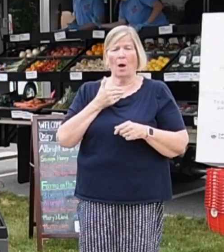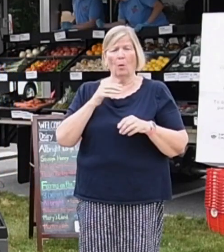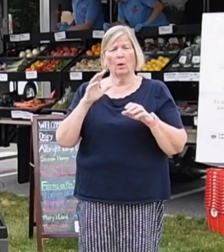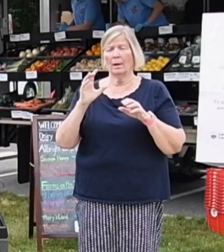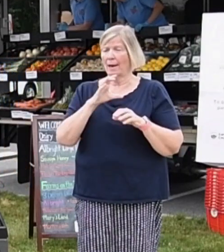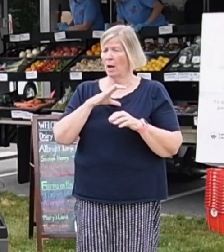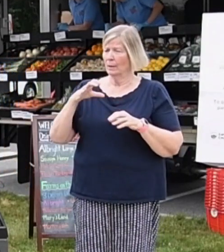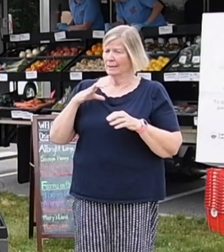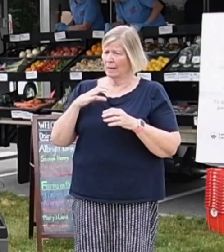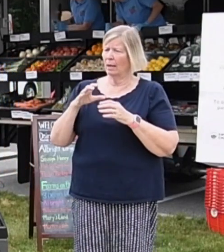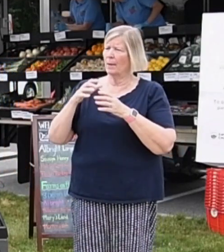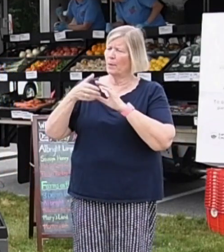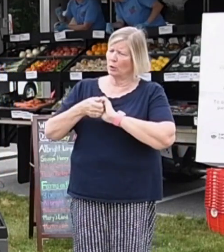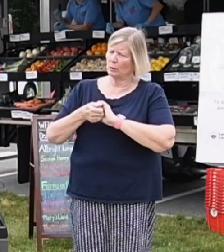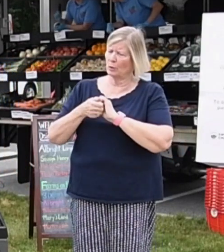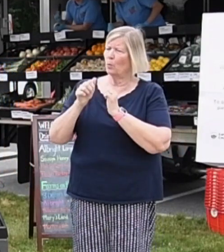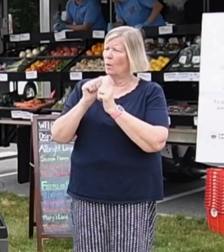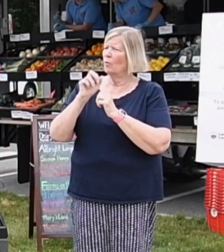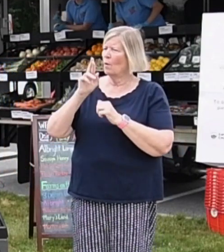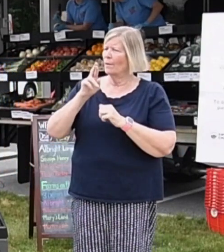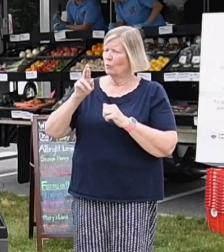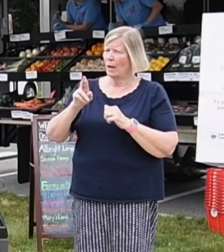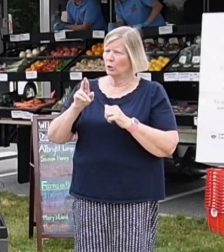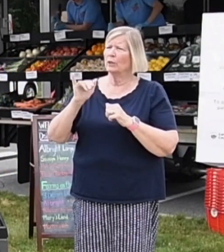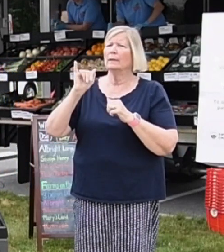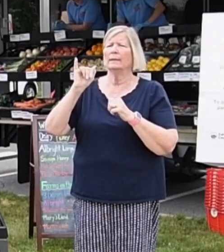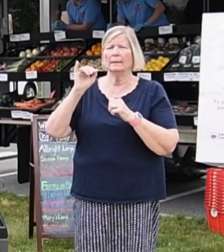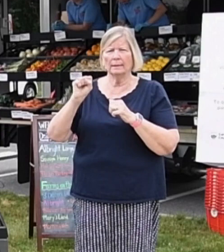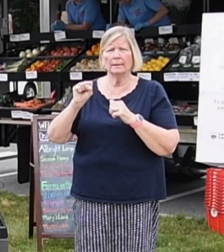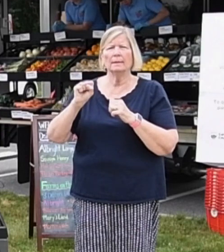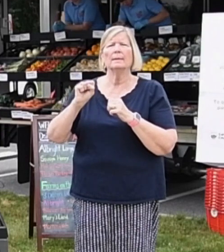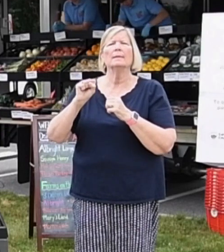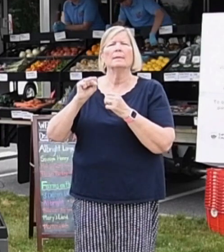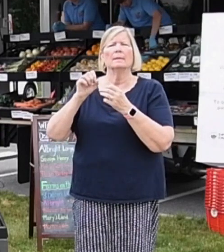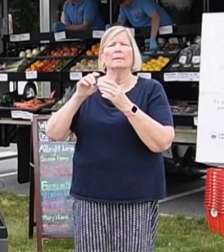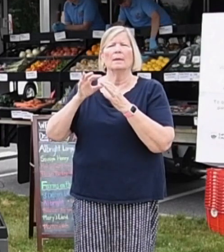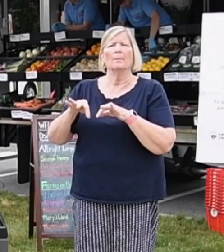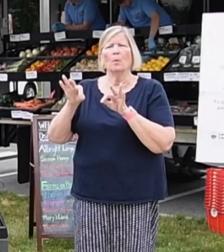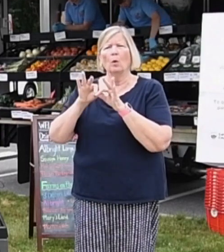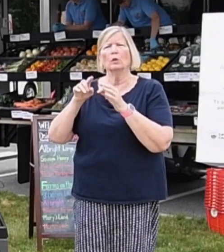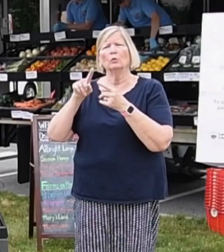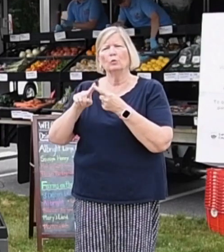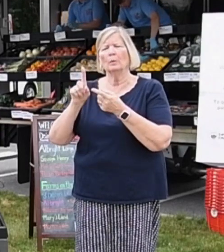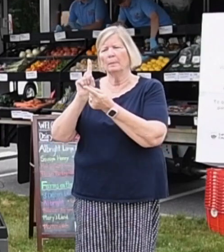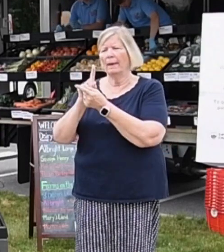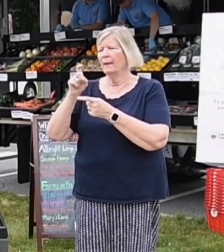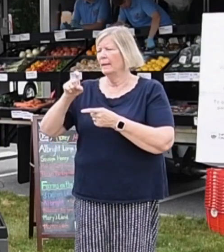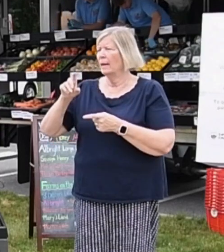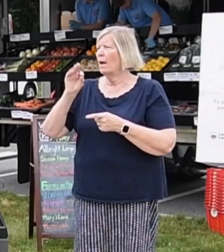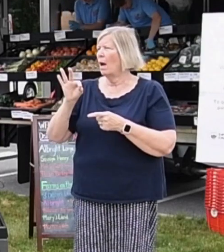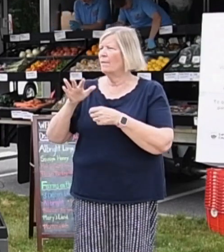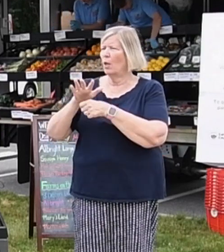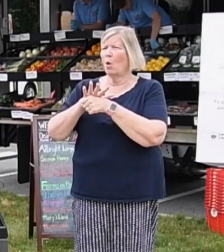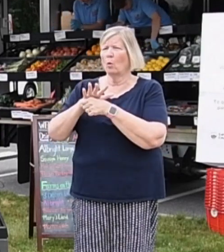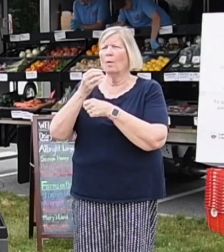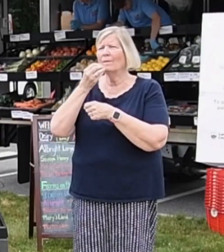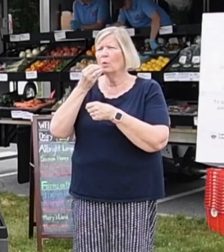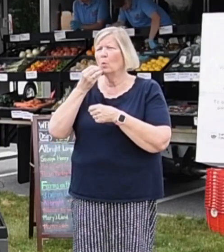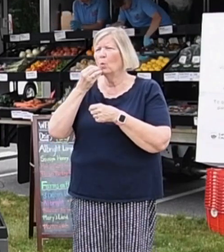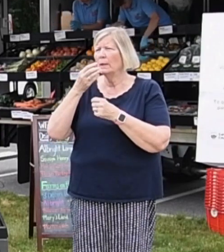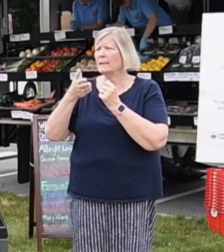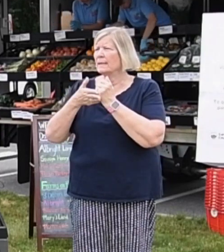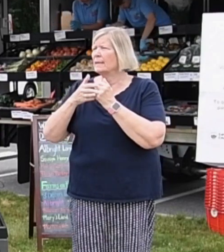Roving Radish is instrumental to meeting the needs and the need for local food assistance. Carrie, our fabulous